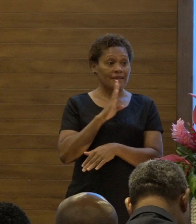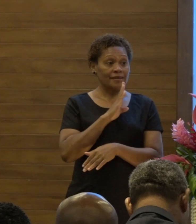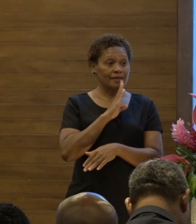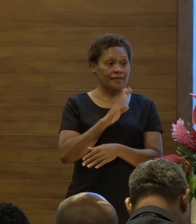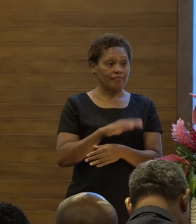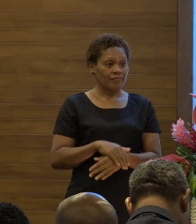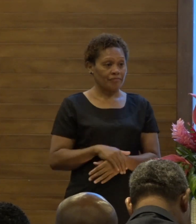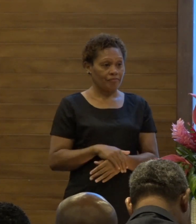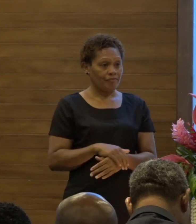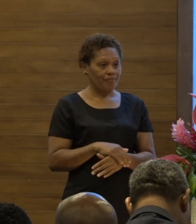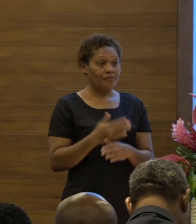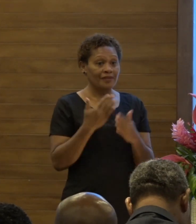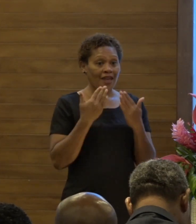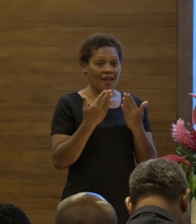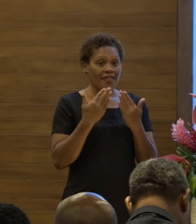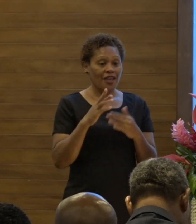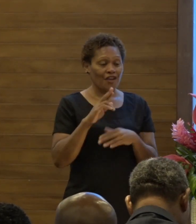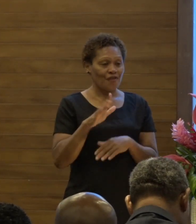Thank you for listening